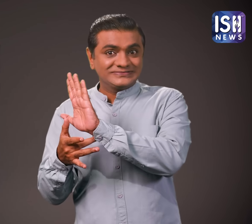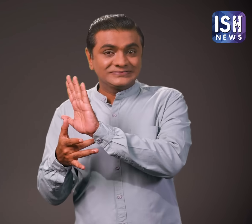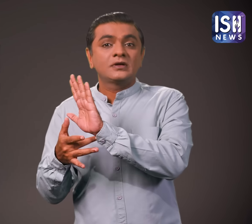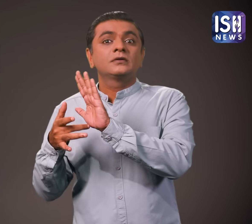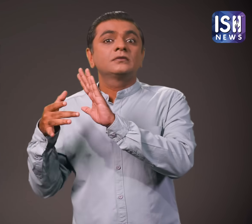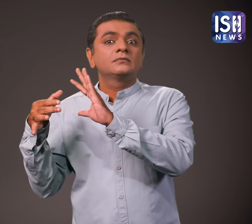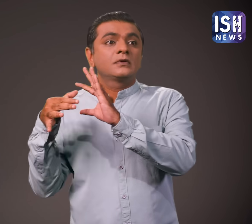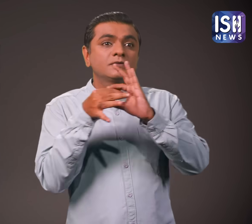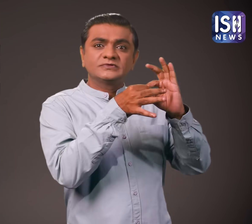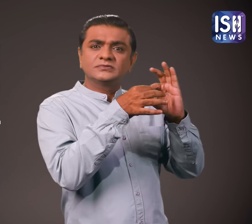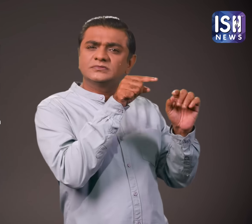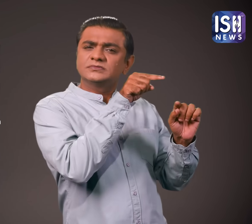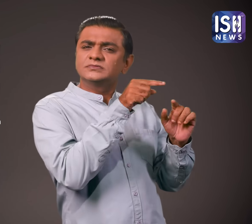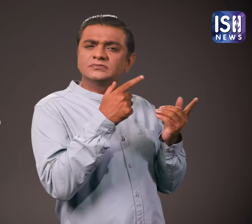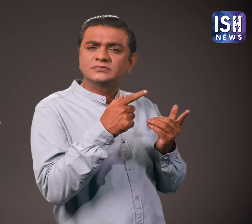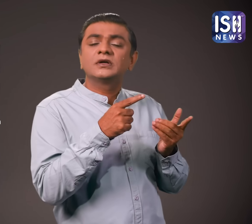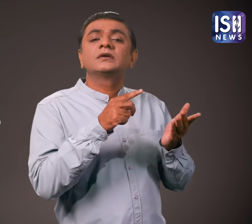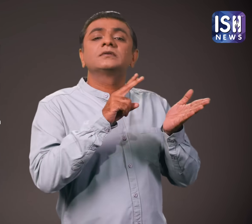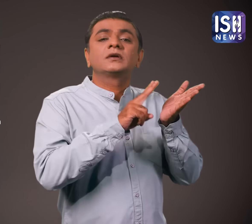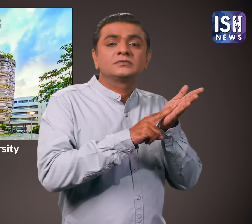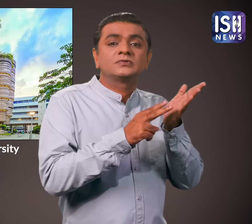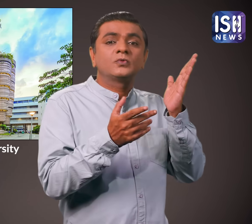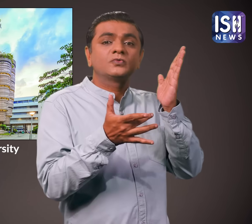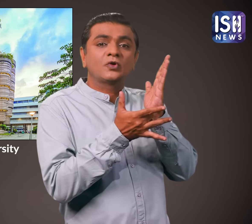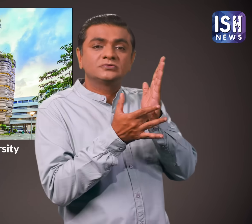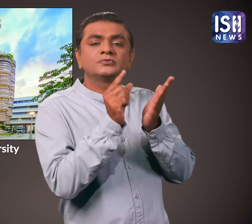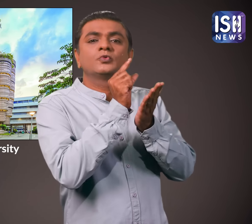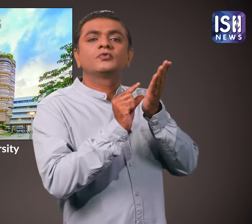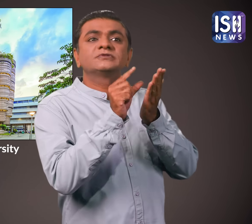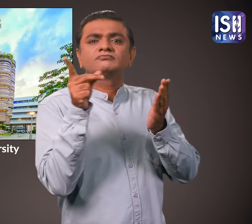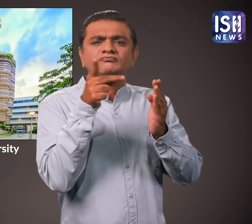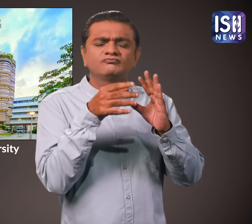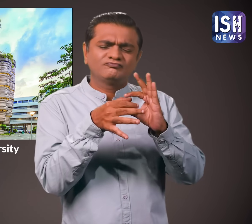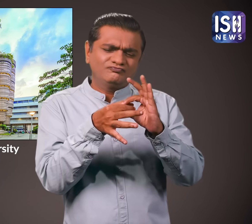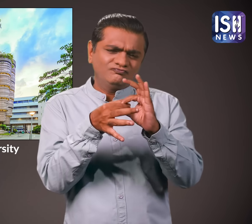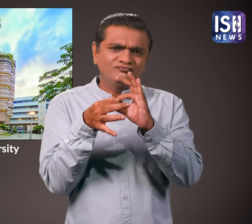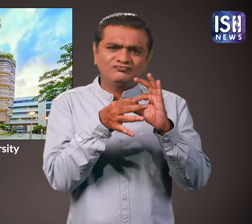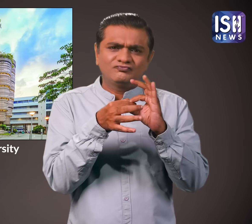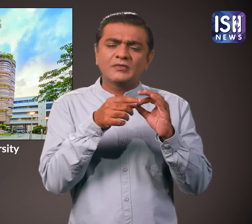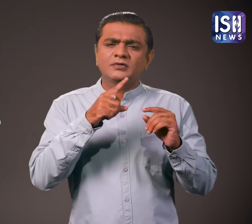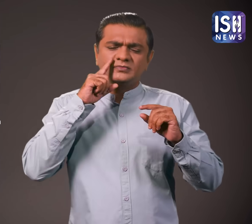He was affiliated with Nanyang Technology University and researched on a matter during 2025.